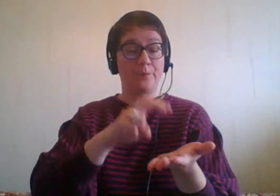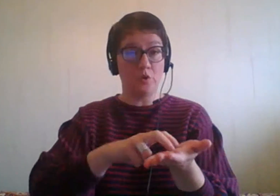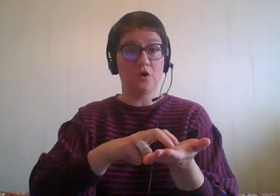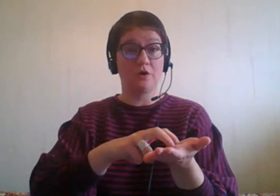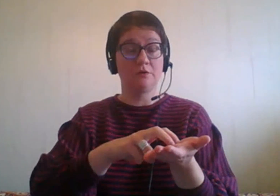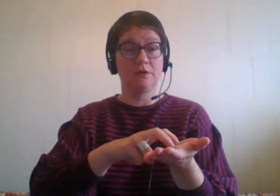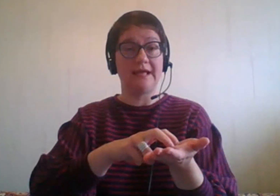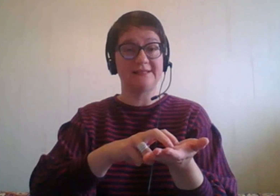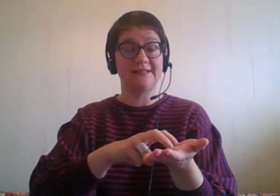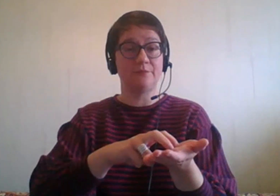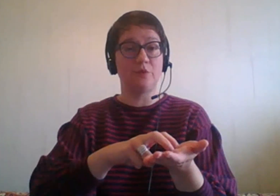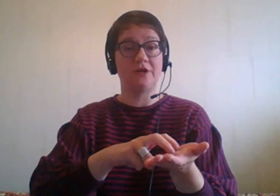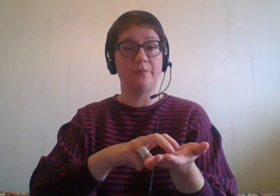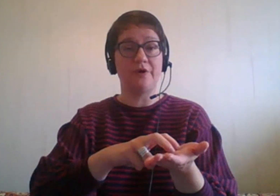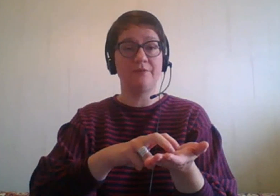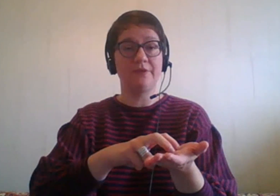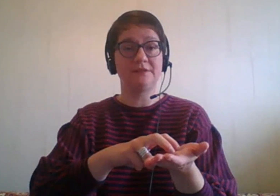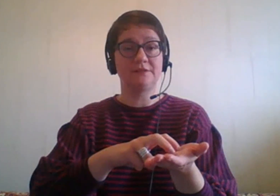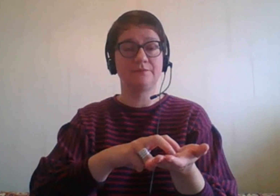Book, as in book an appointment.